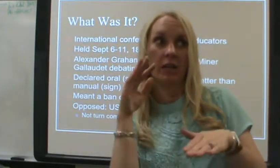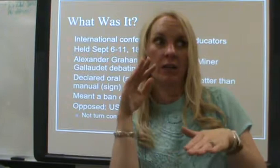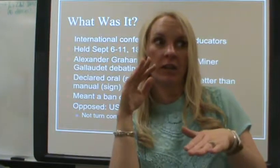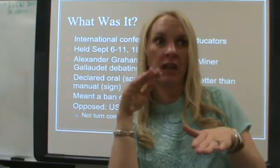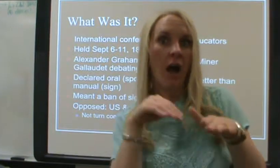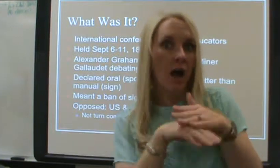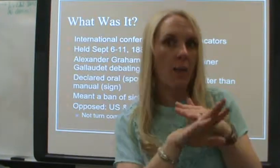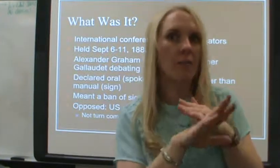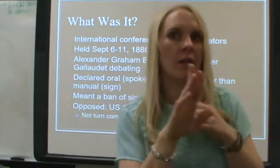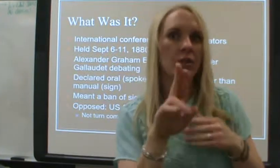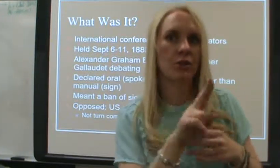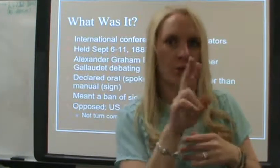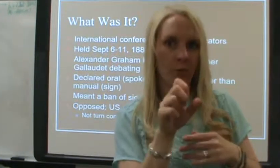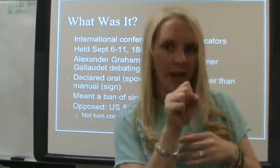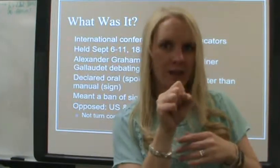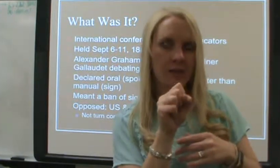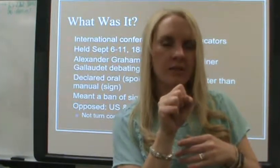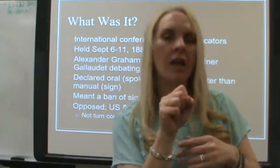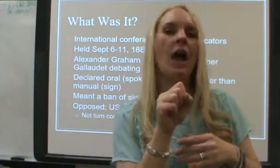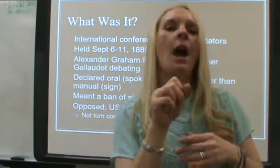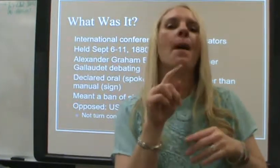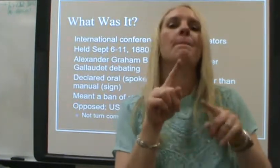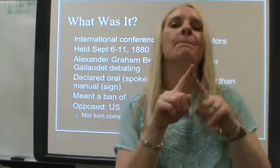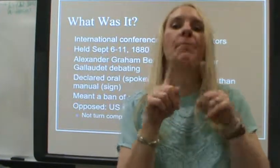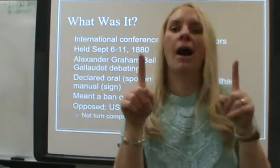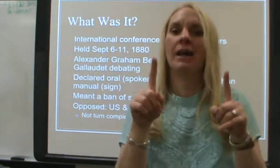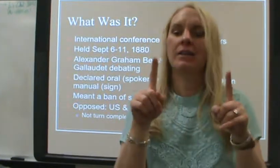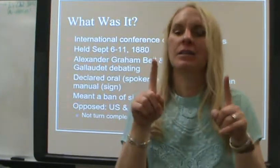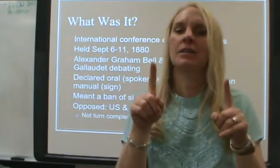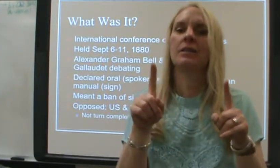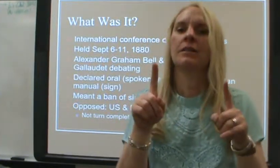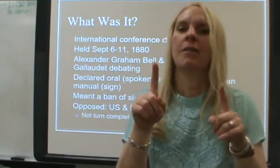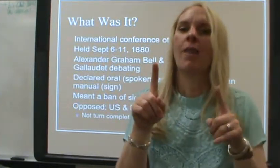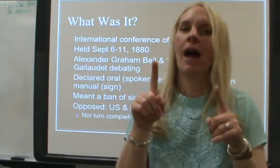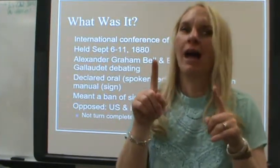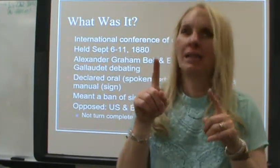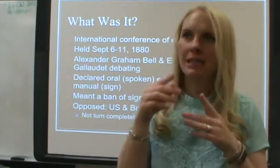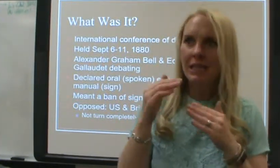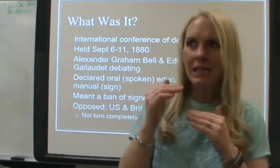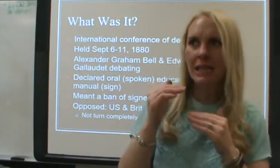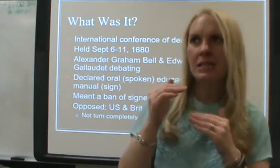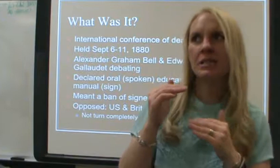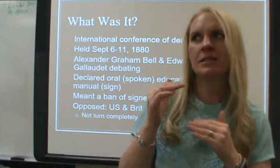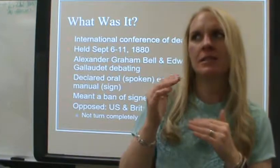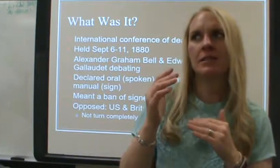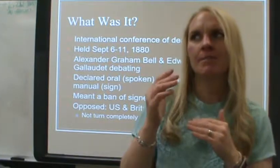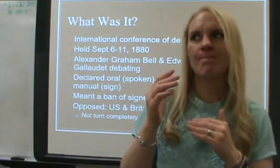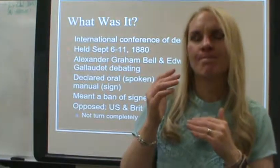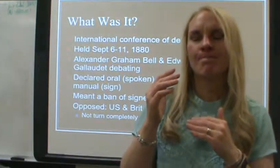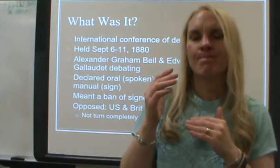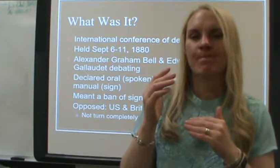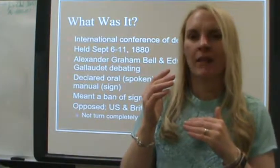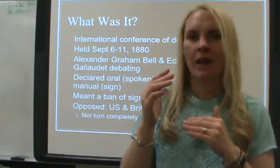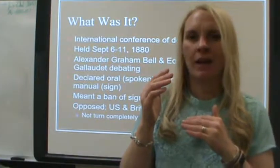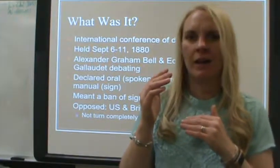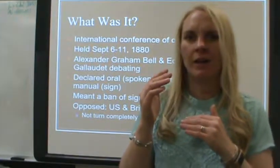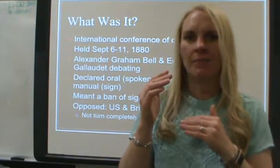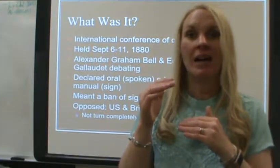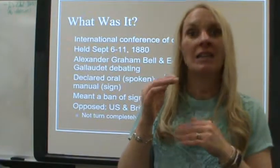gonna come to the US, but at least we